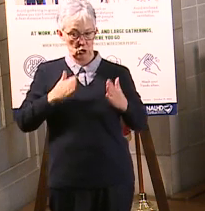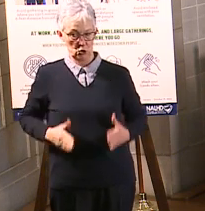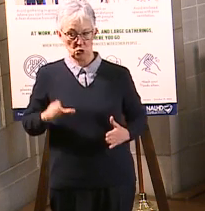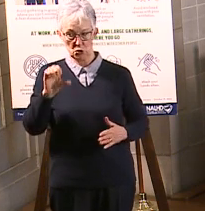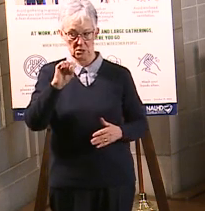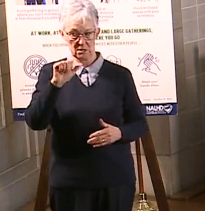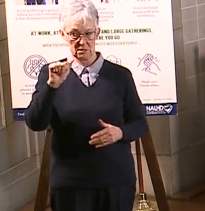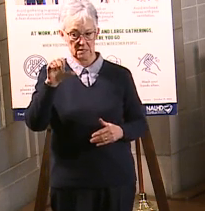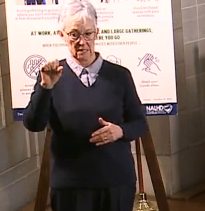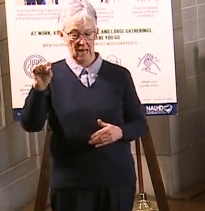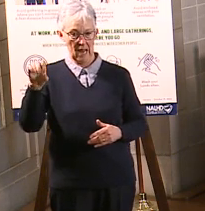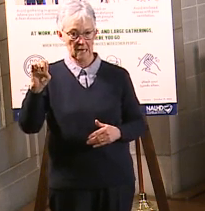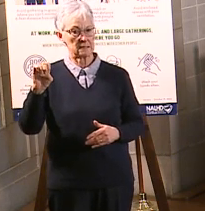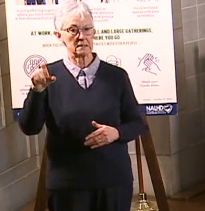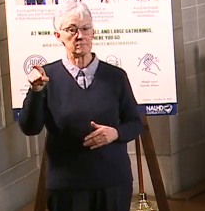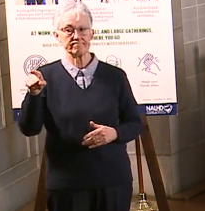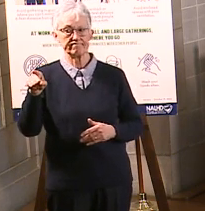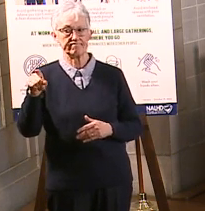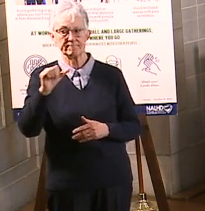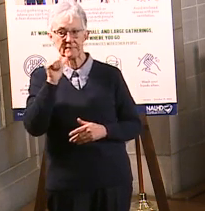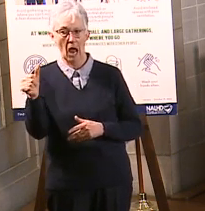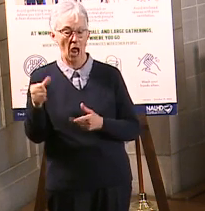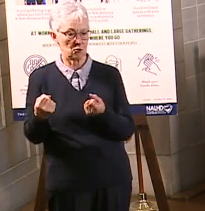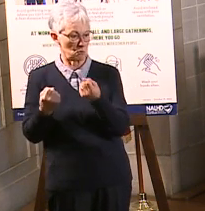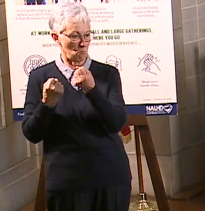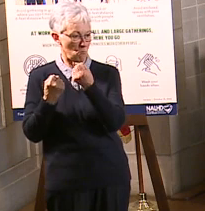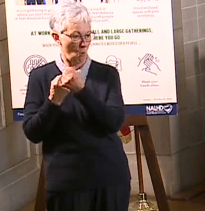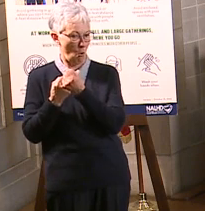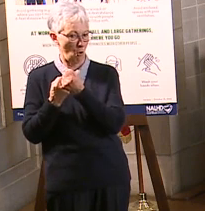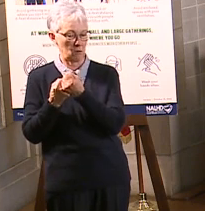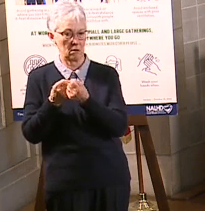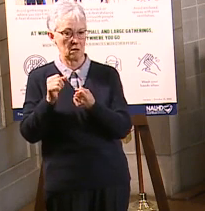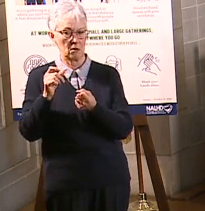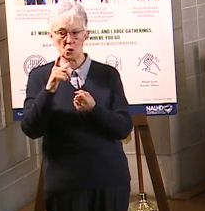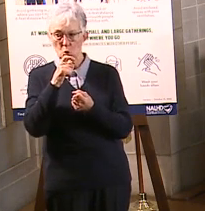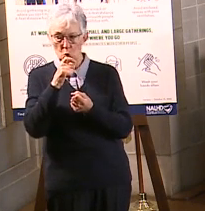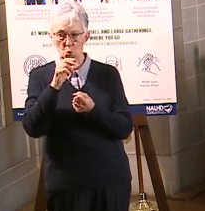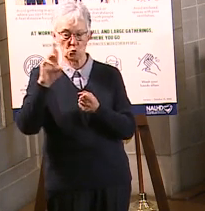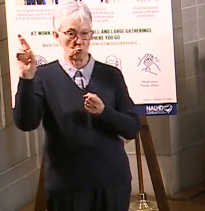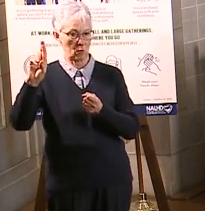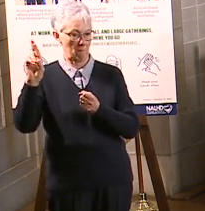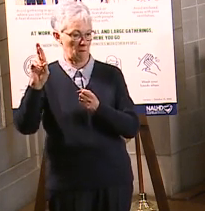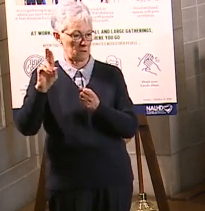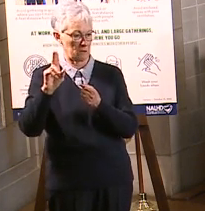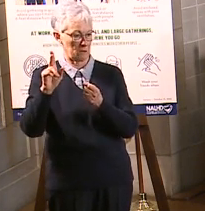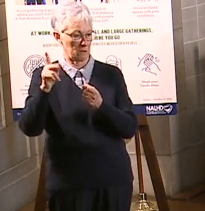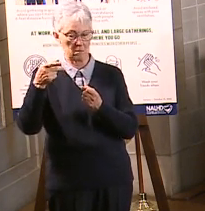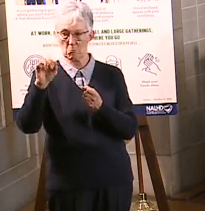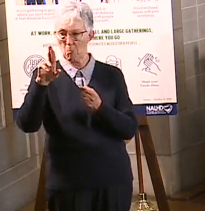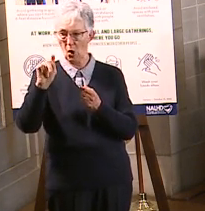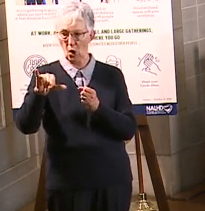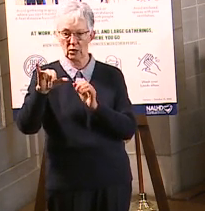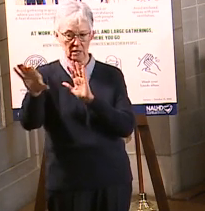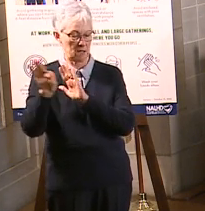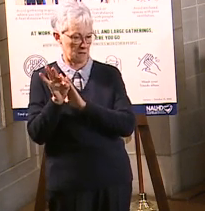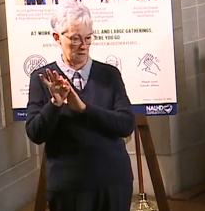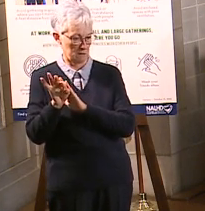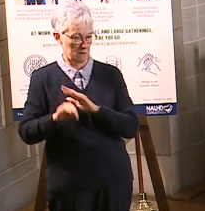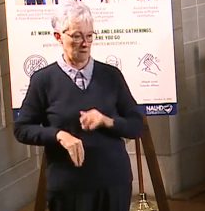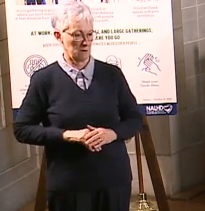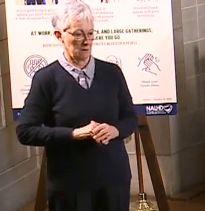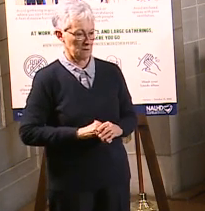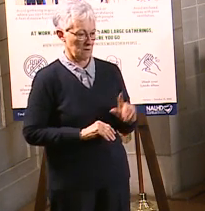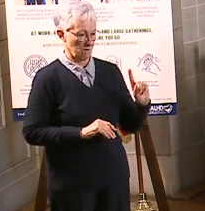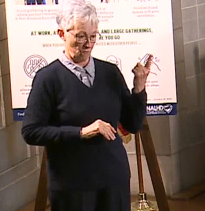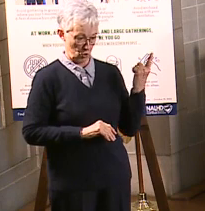resources to run for election, but doesn't want to support the party's chosen nominee? Well, first of all, I would say that let's remind